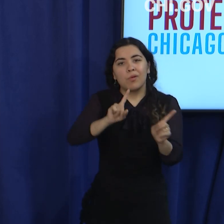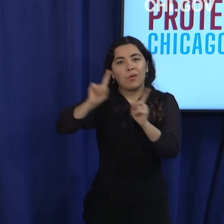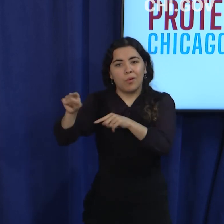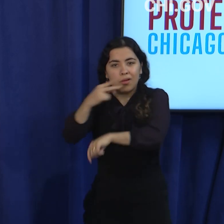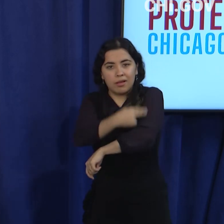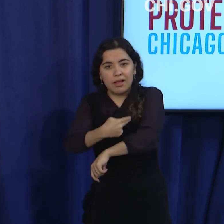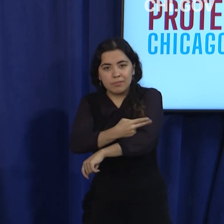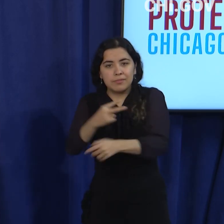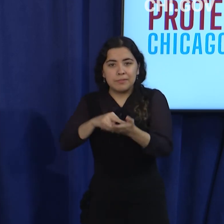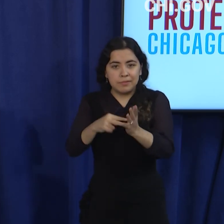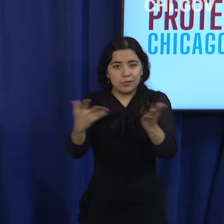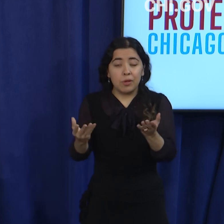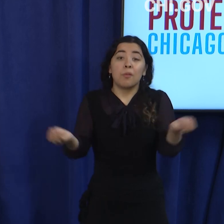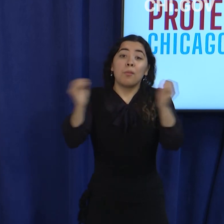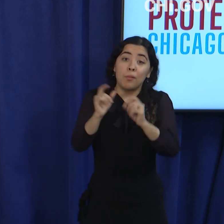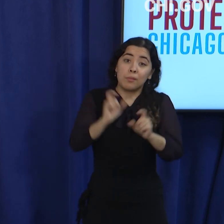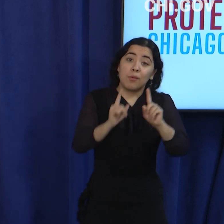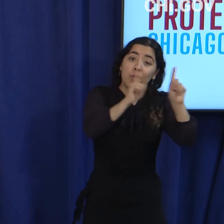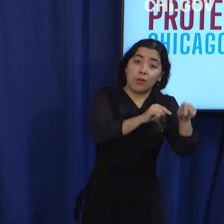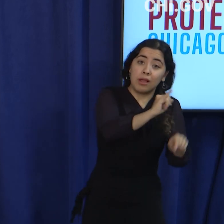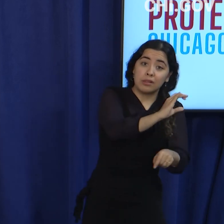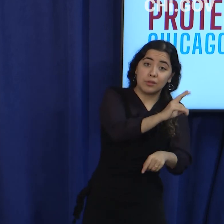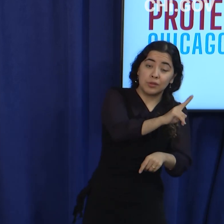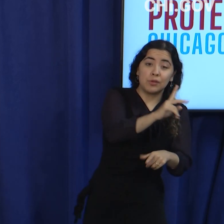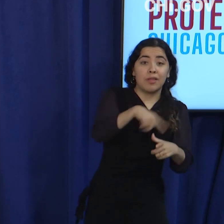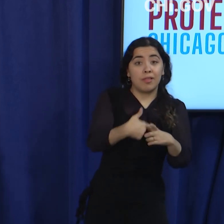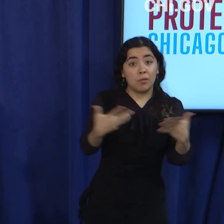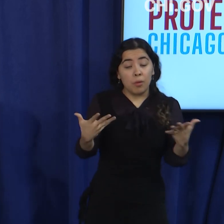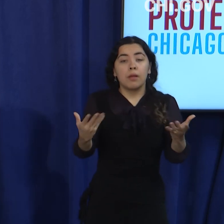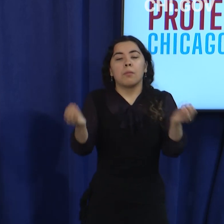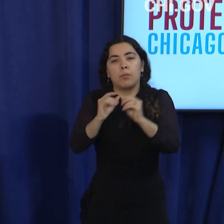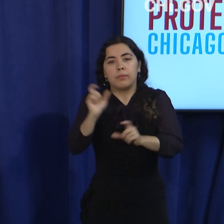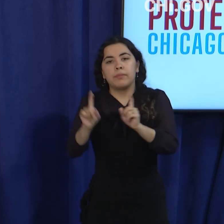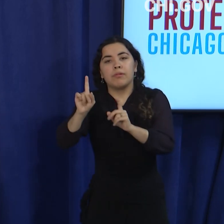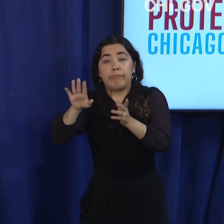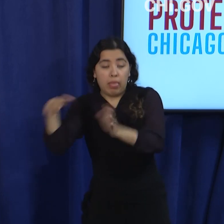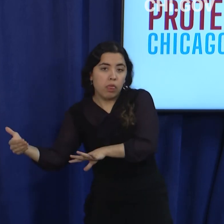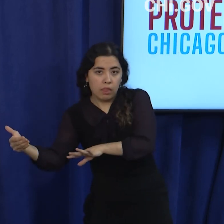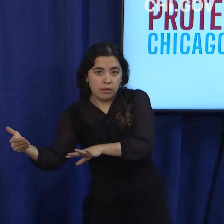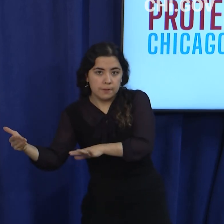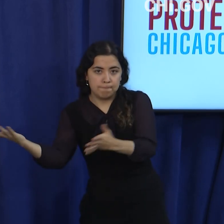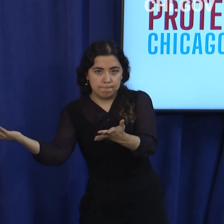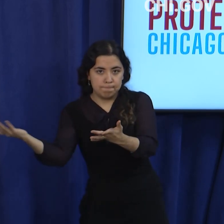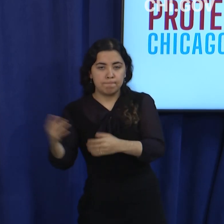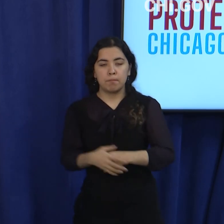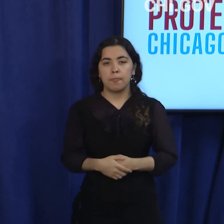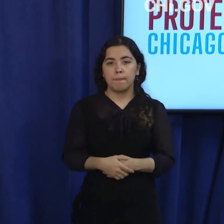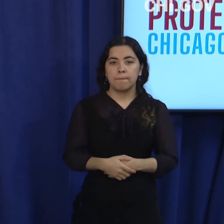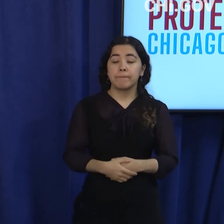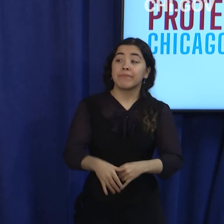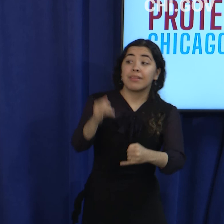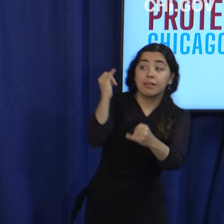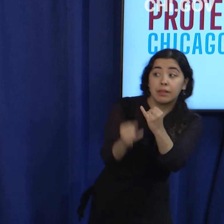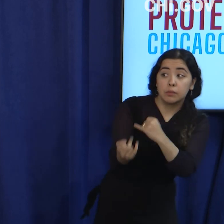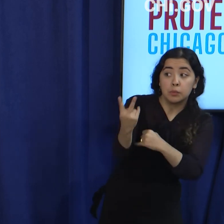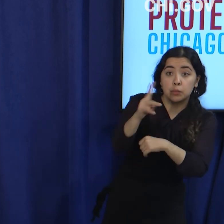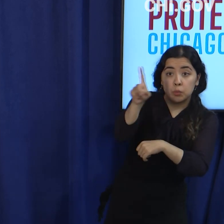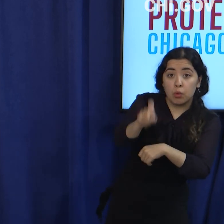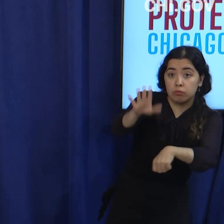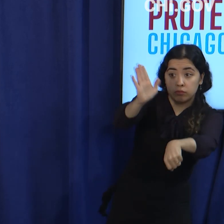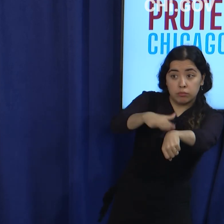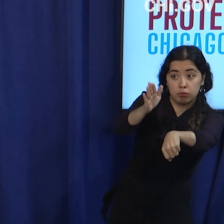Just a couple of quick off-topic questions for the mayor, if we could. Last two. Sounds good. Well, let me just also say